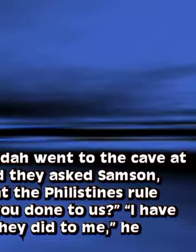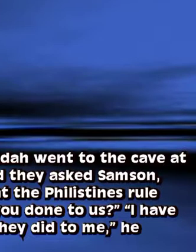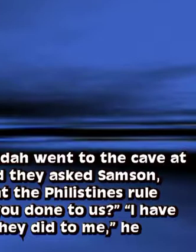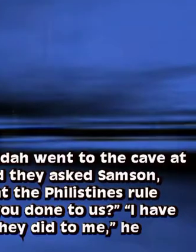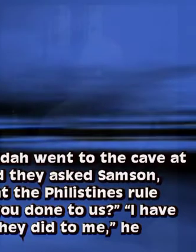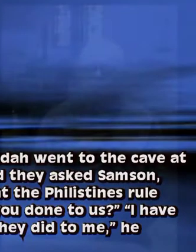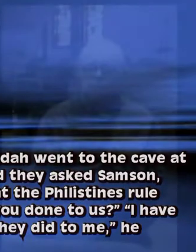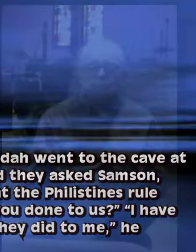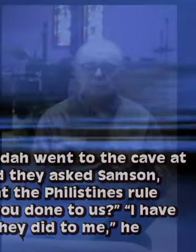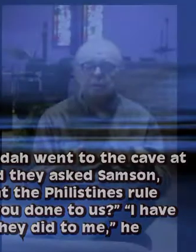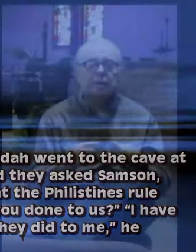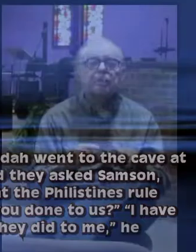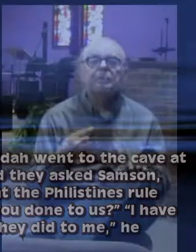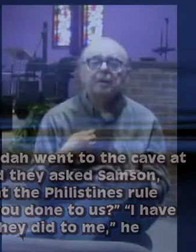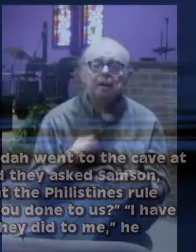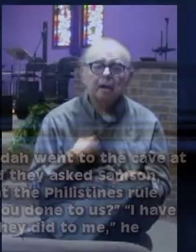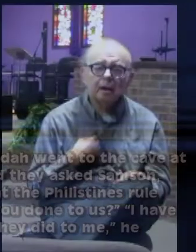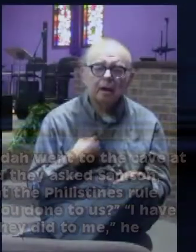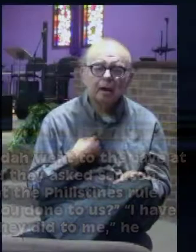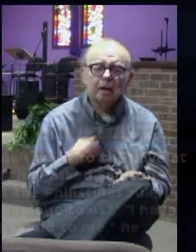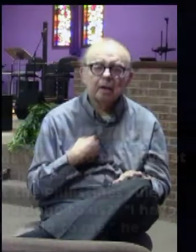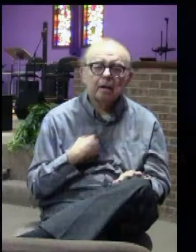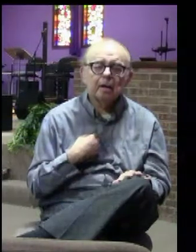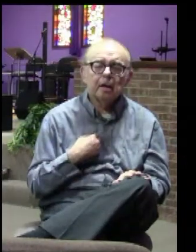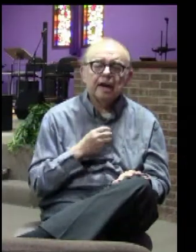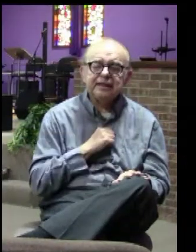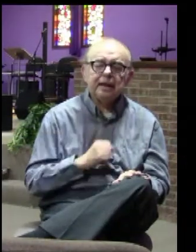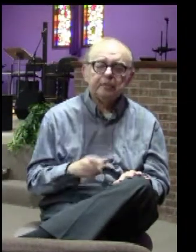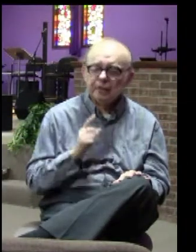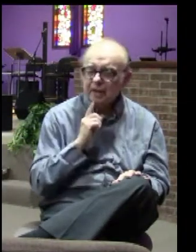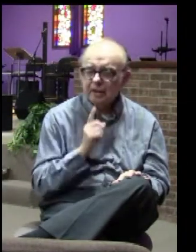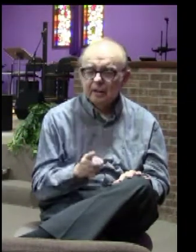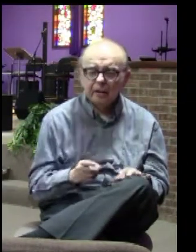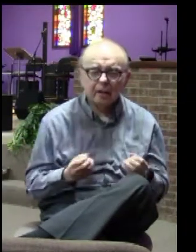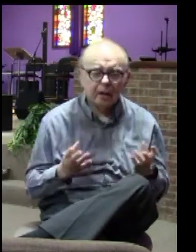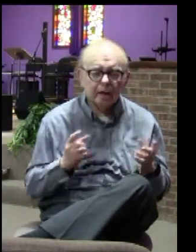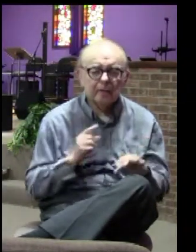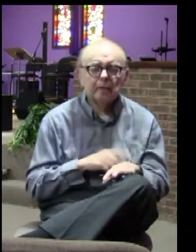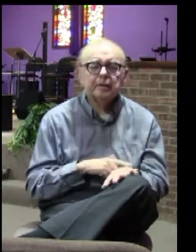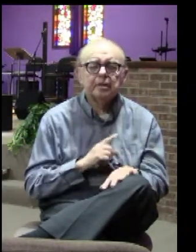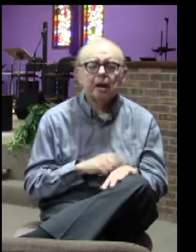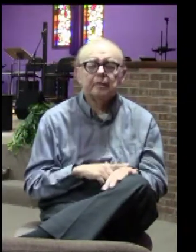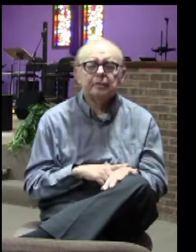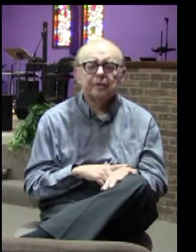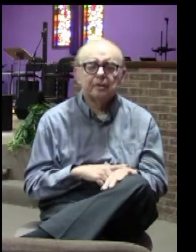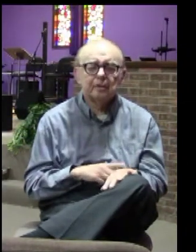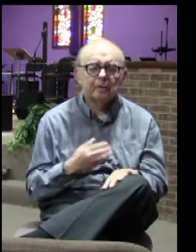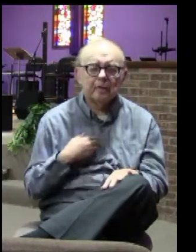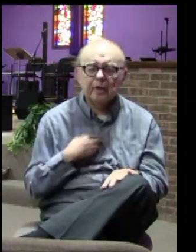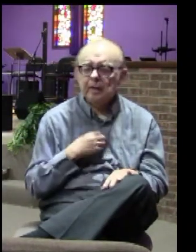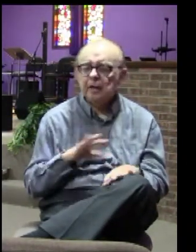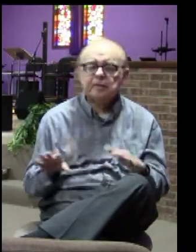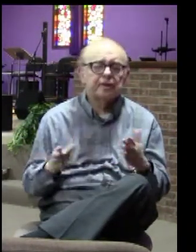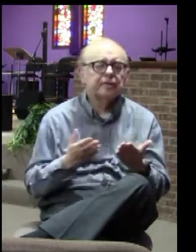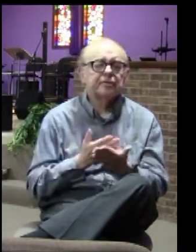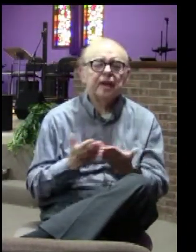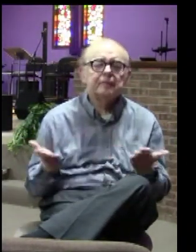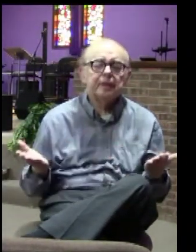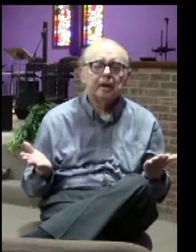what they did to me, he answered. How many times have we done the same